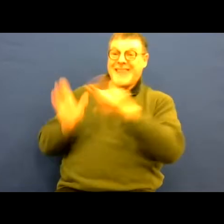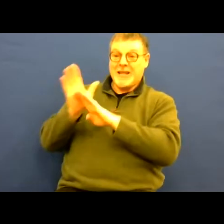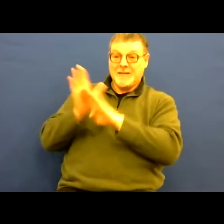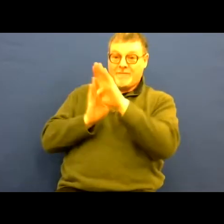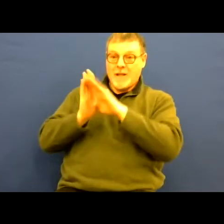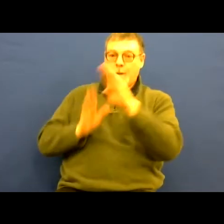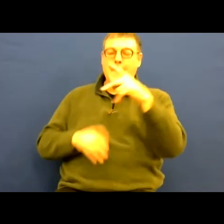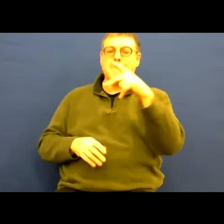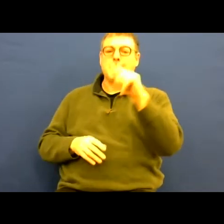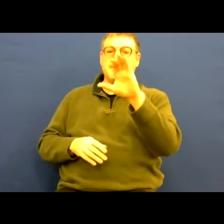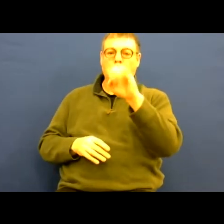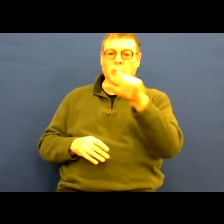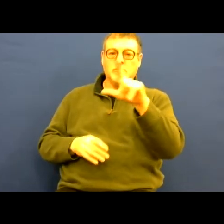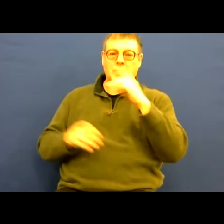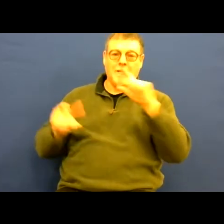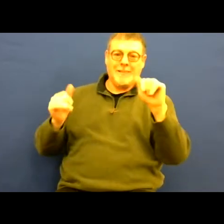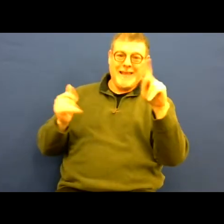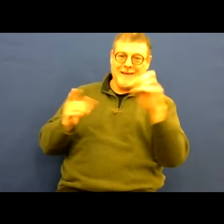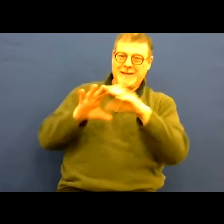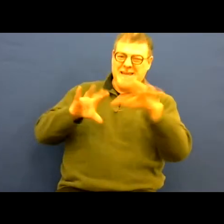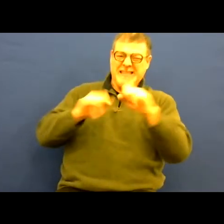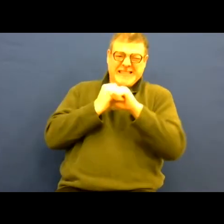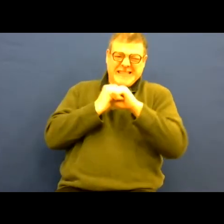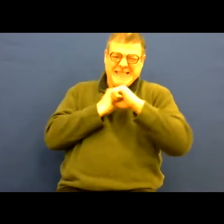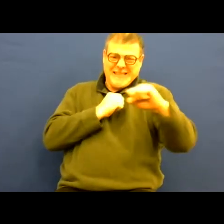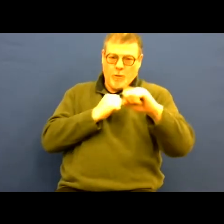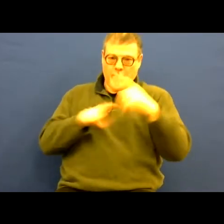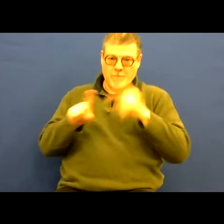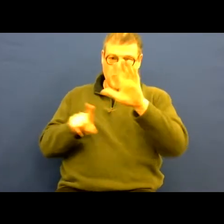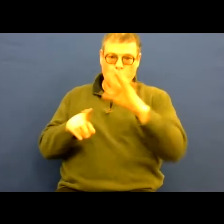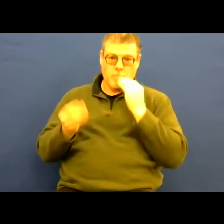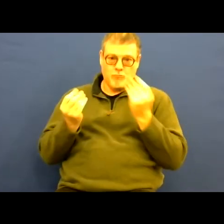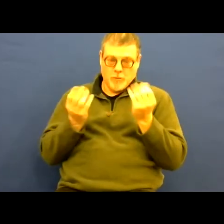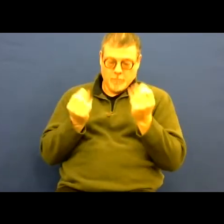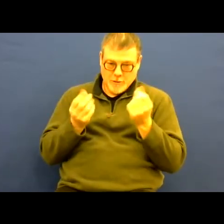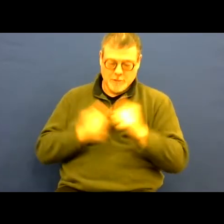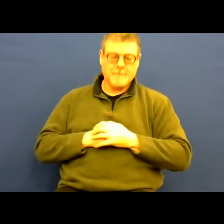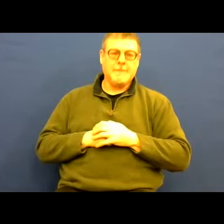called Parcel A, so it's immediately to the south of you.